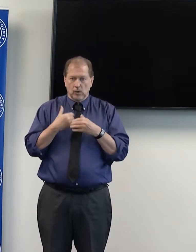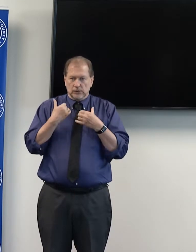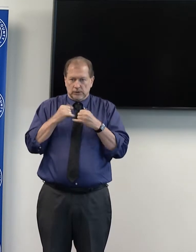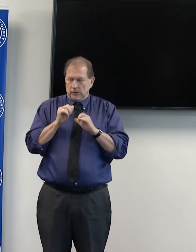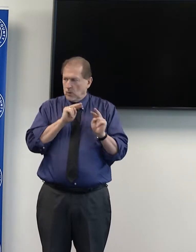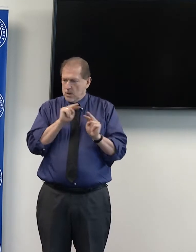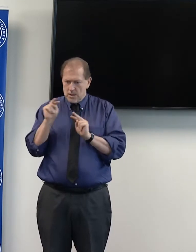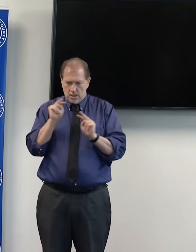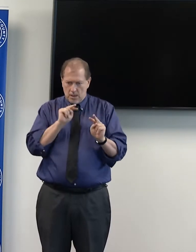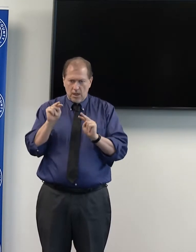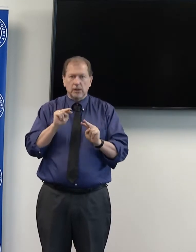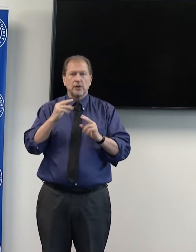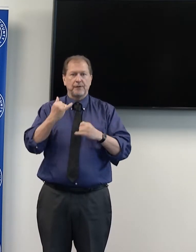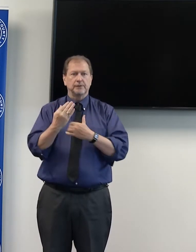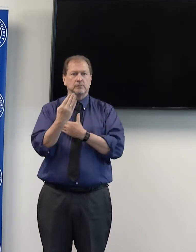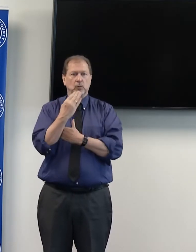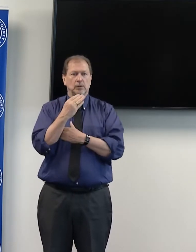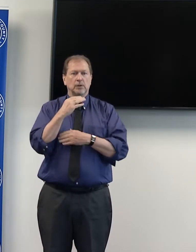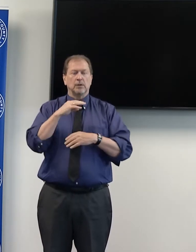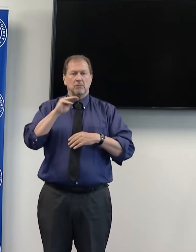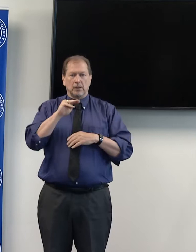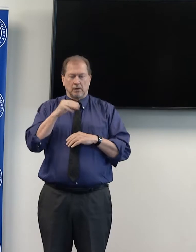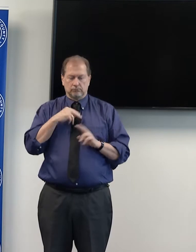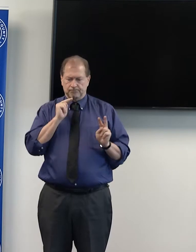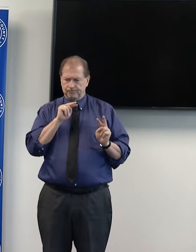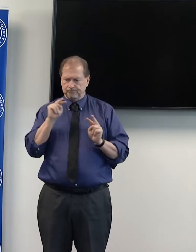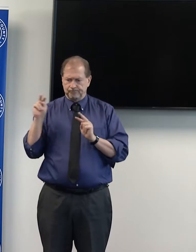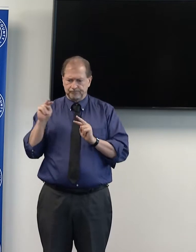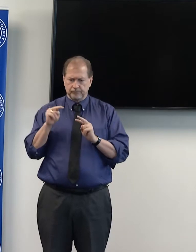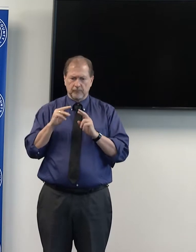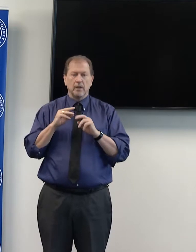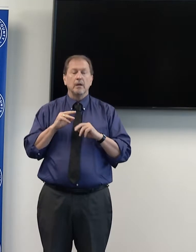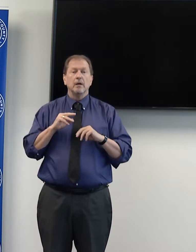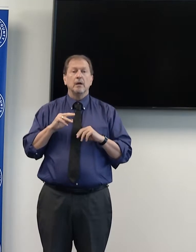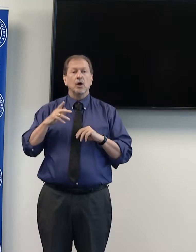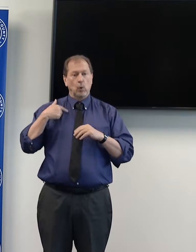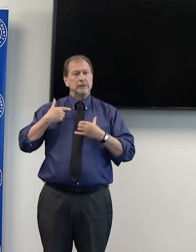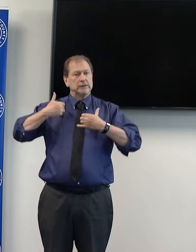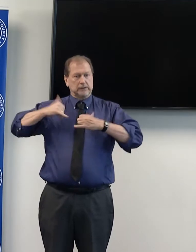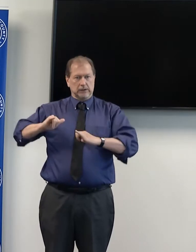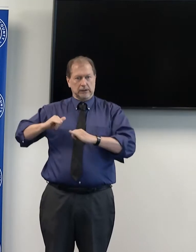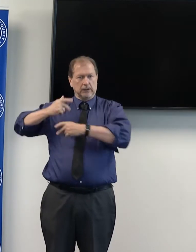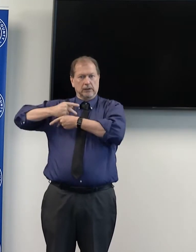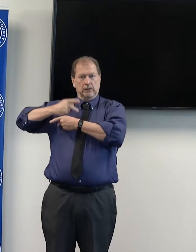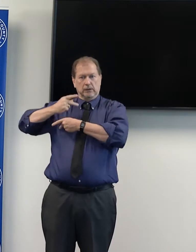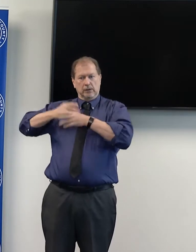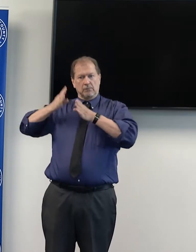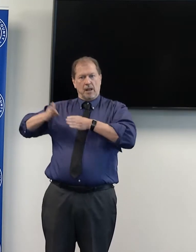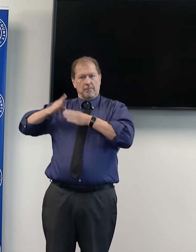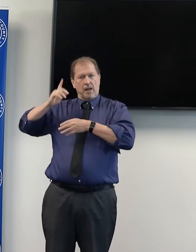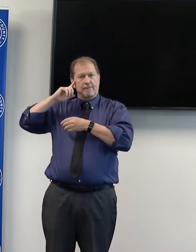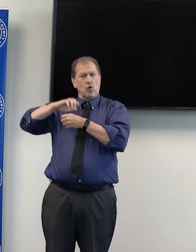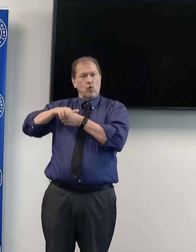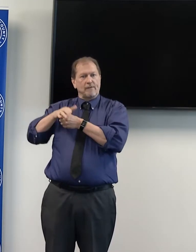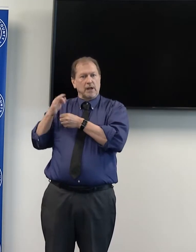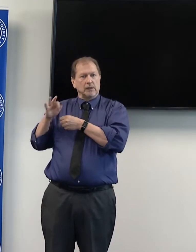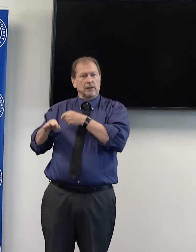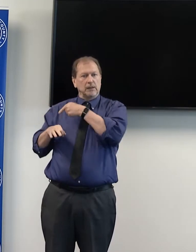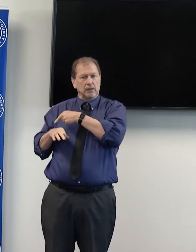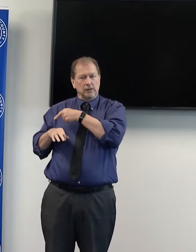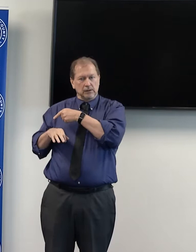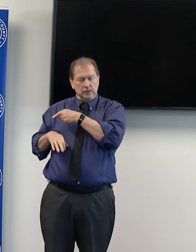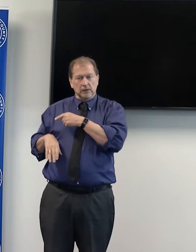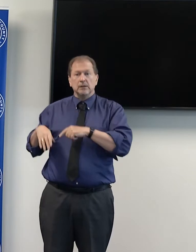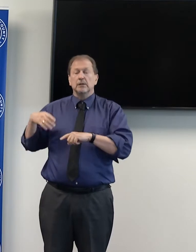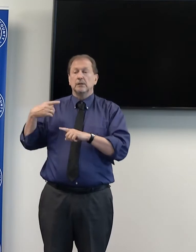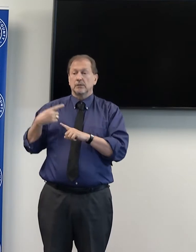while we continue to focus efforts on our response to COVID-19, plan for possible inclement weather later this